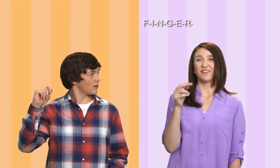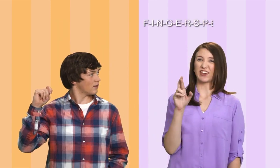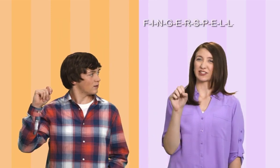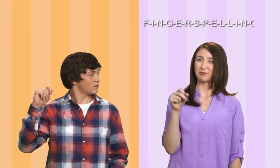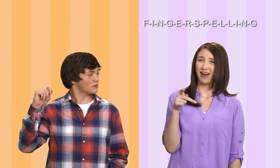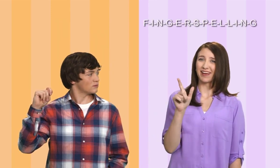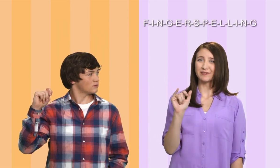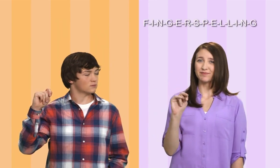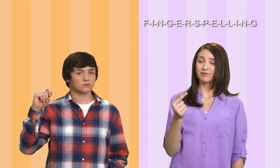Fingerspelling